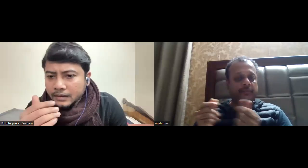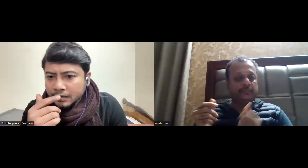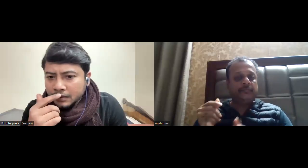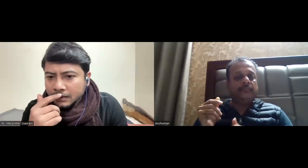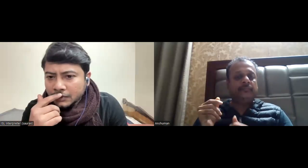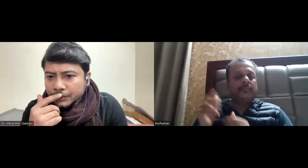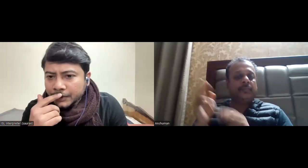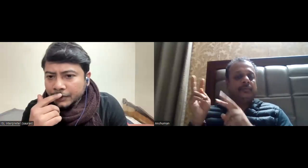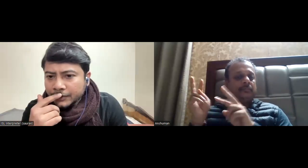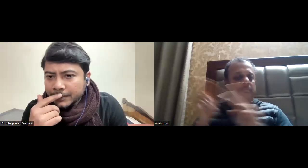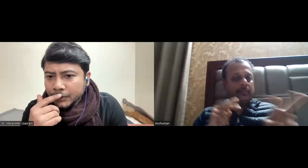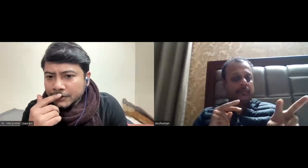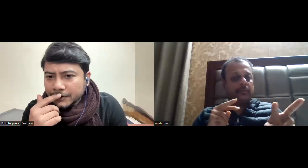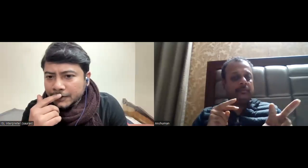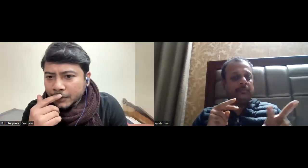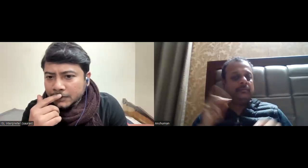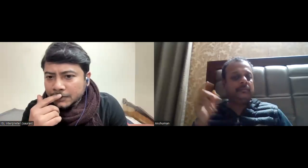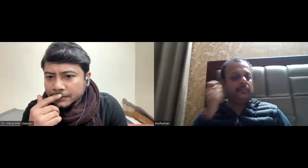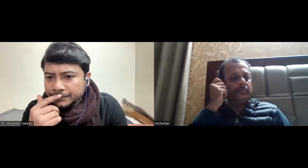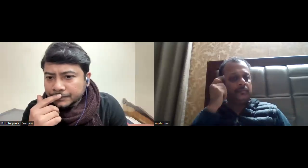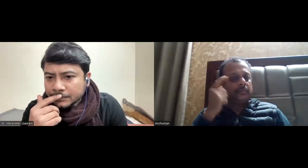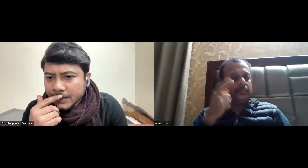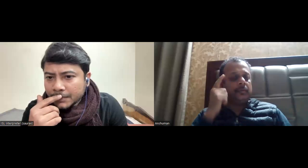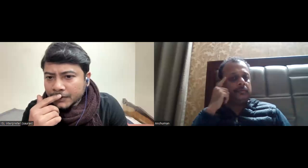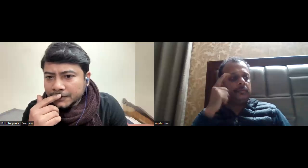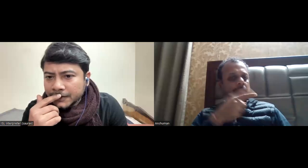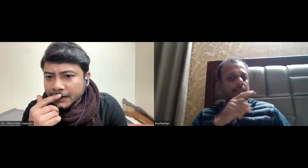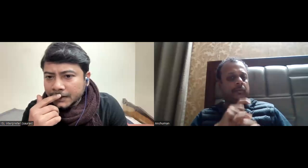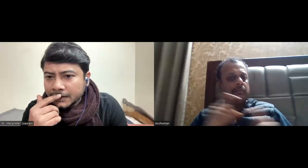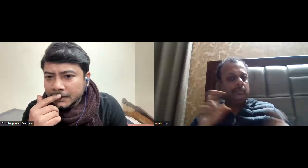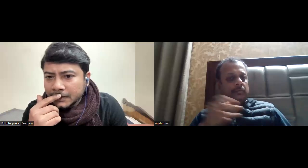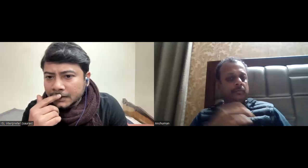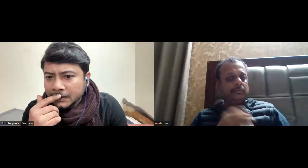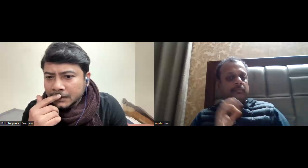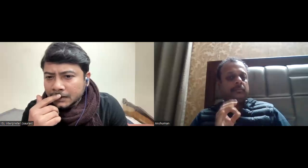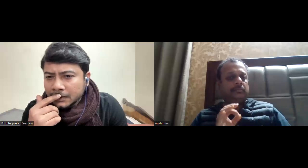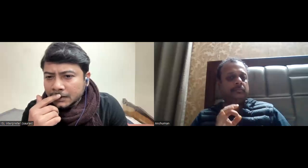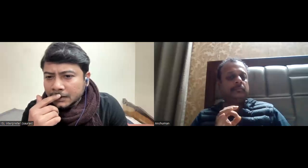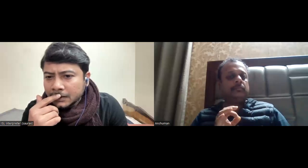And Anshuman, is very positive. He responds positively. And